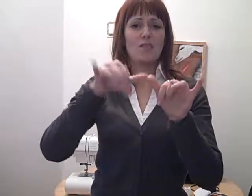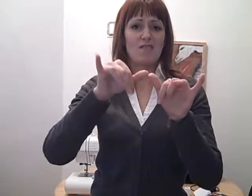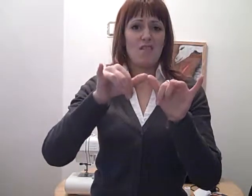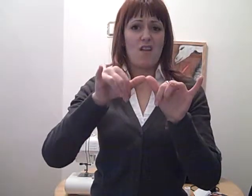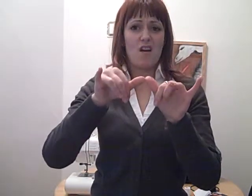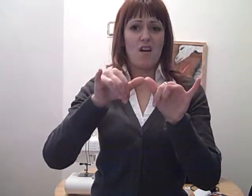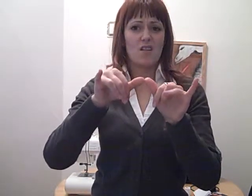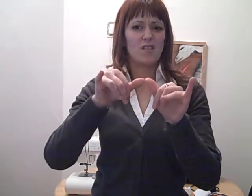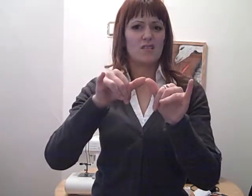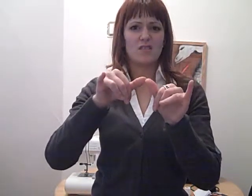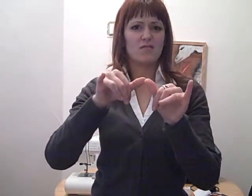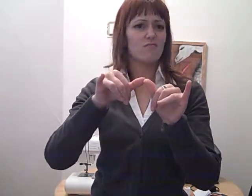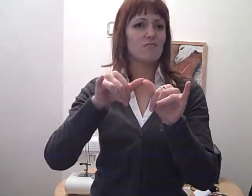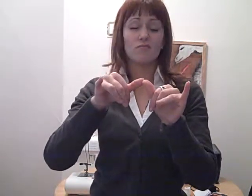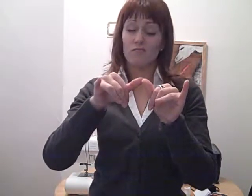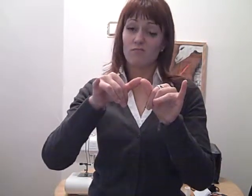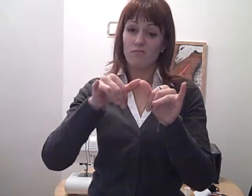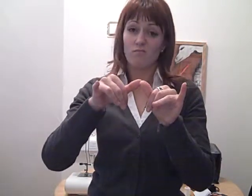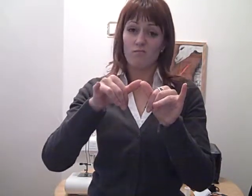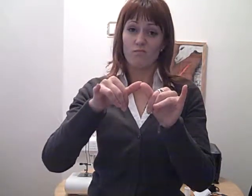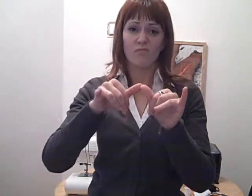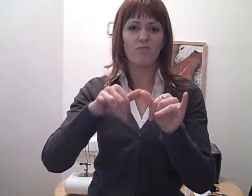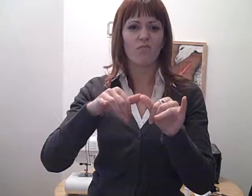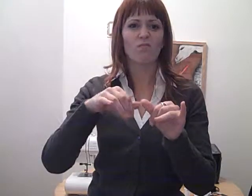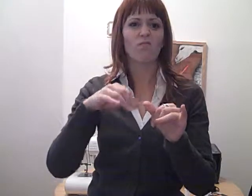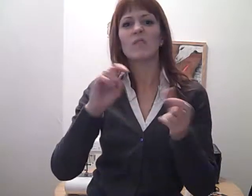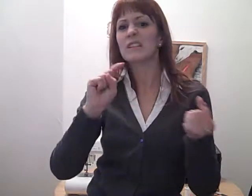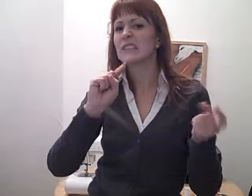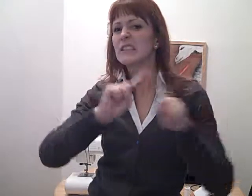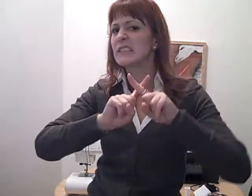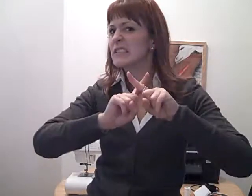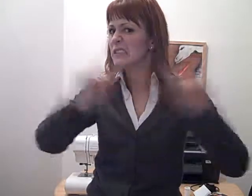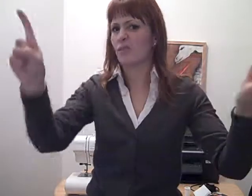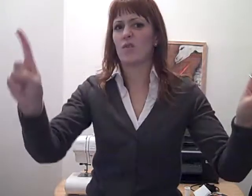Carbon at the nanoscale is actually transparent